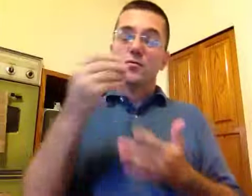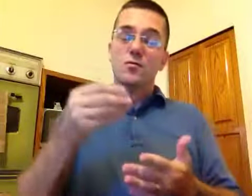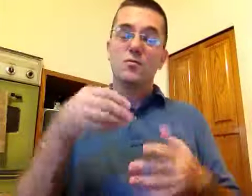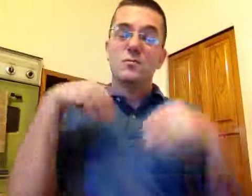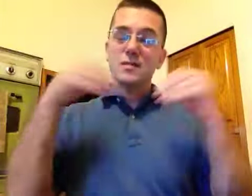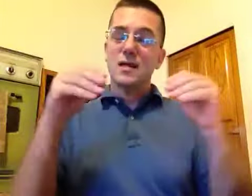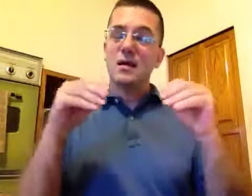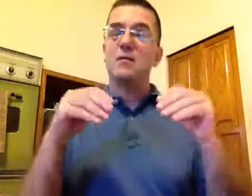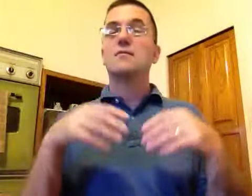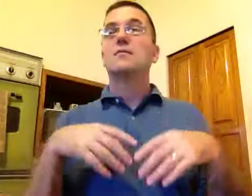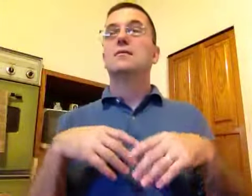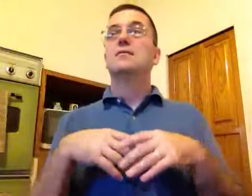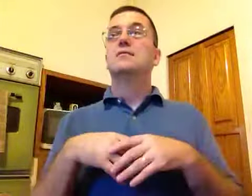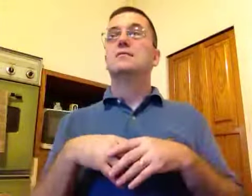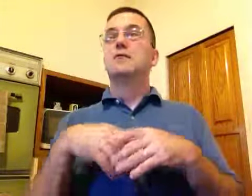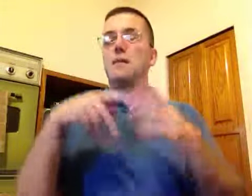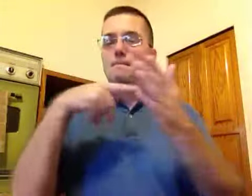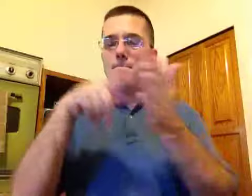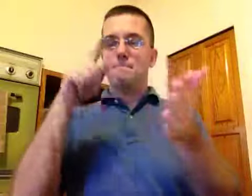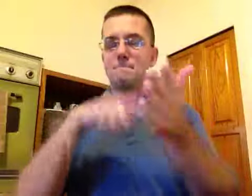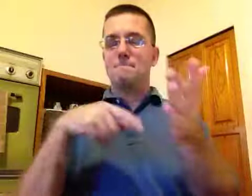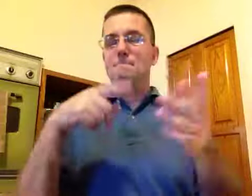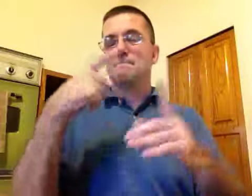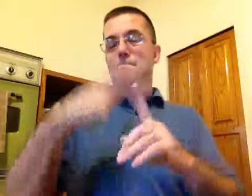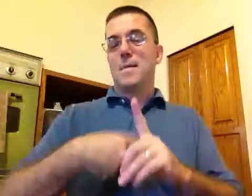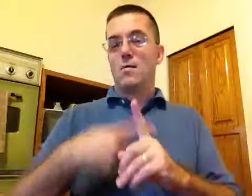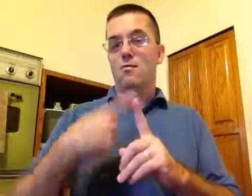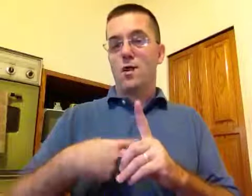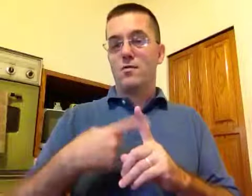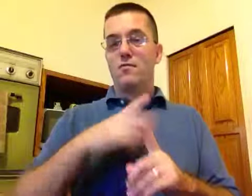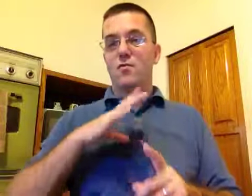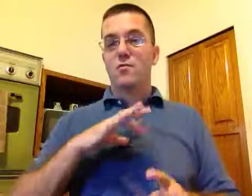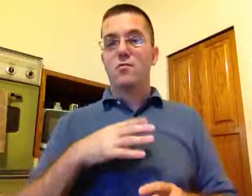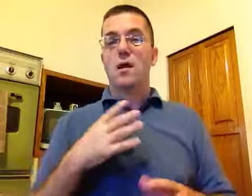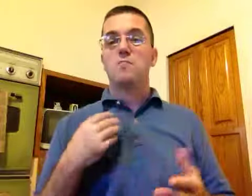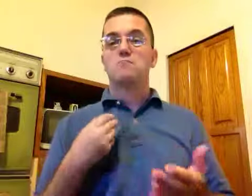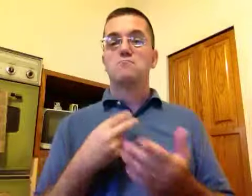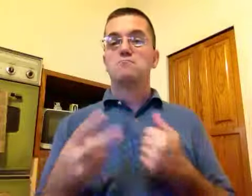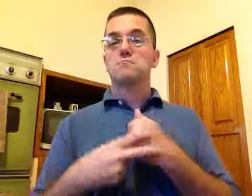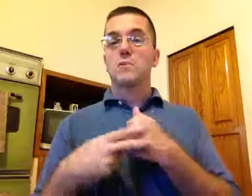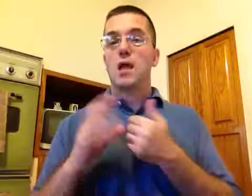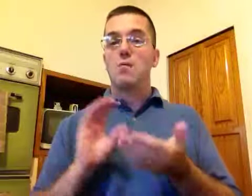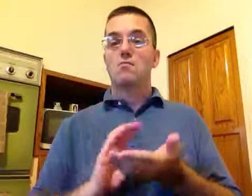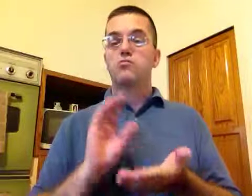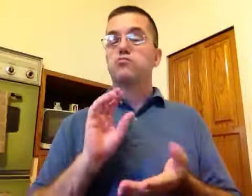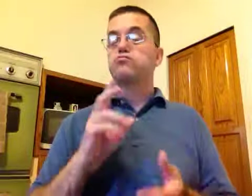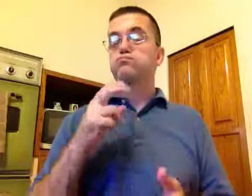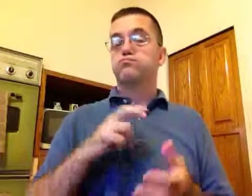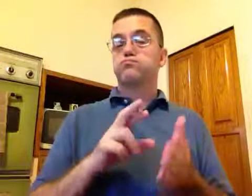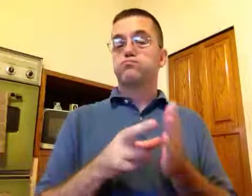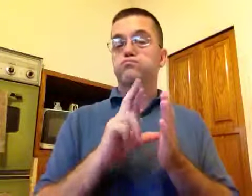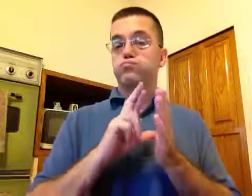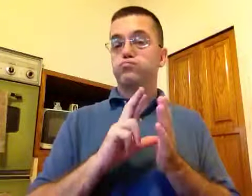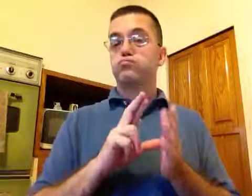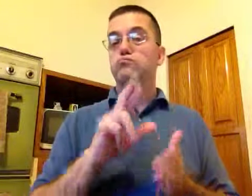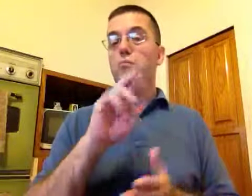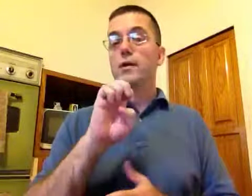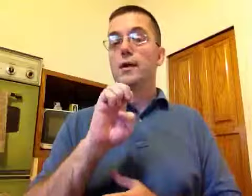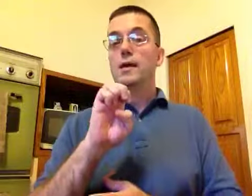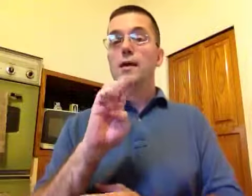and pay off all your debts and be a renter for a little while and save up money and, rebuild your credit score over time by having paid off your bad